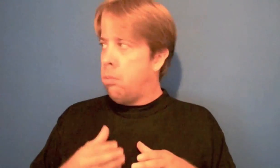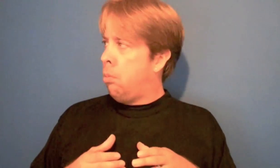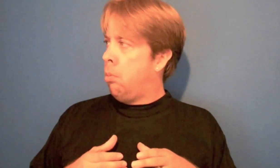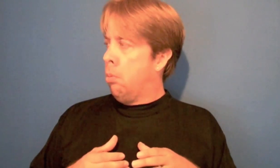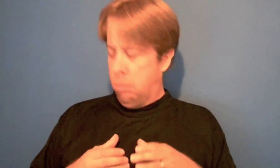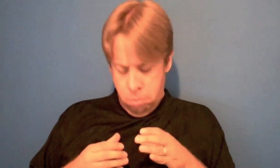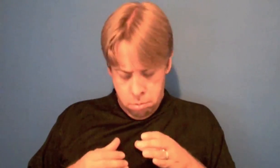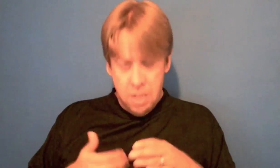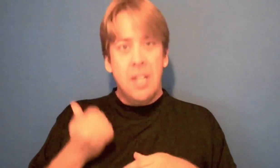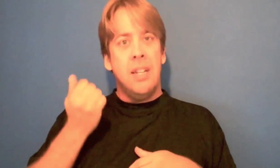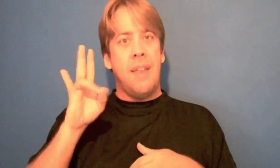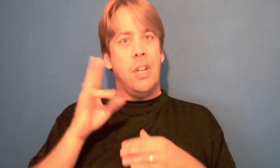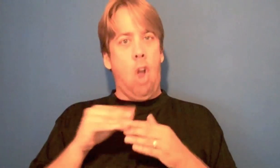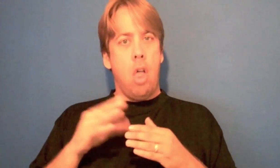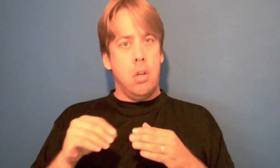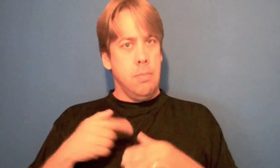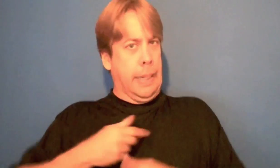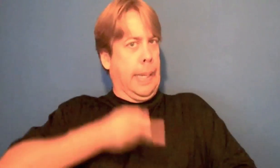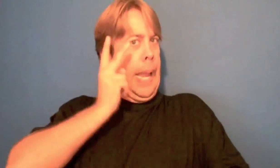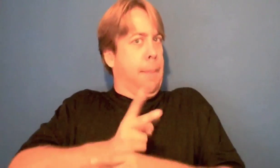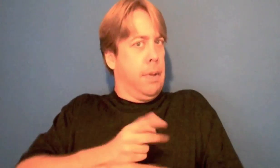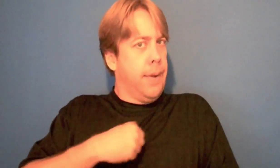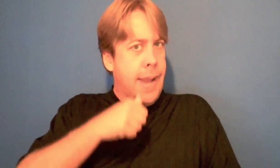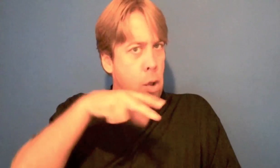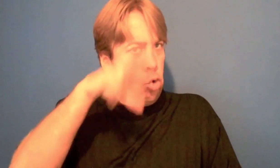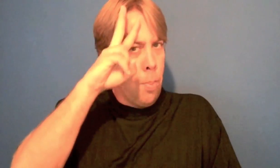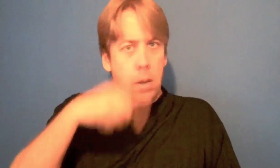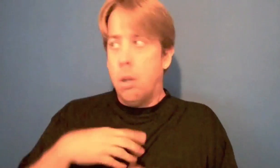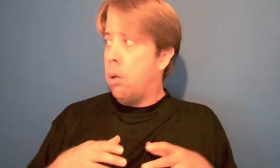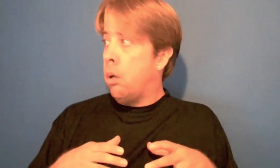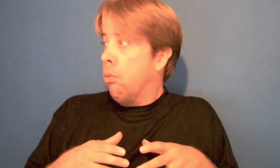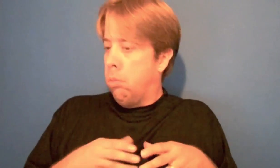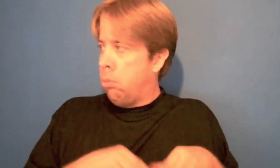plate. I ended up with $17. I kept it. I'm not stupid.